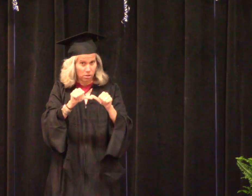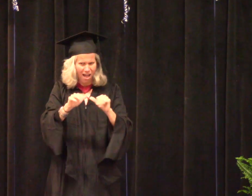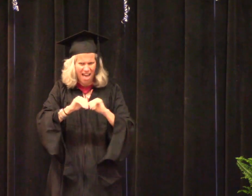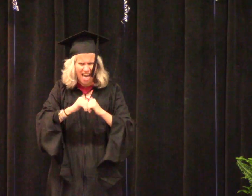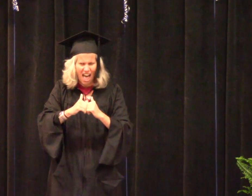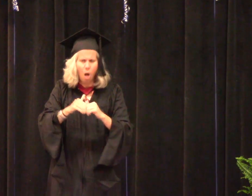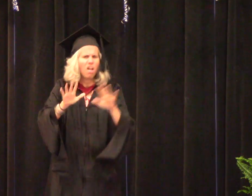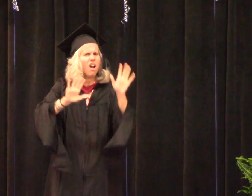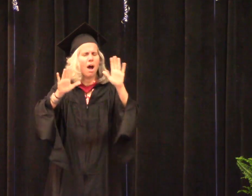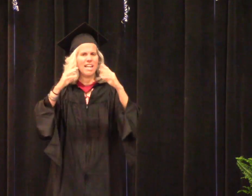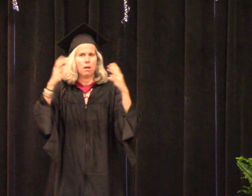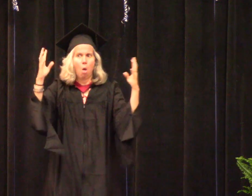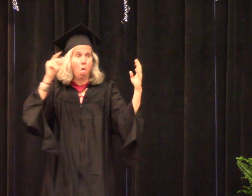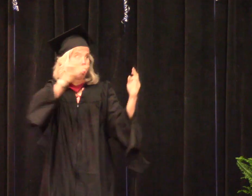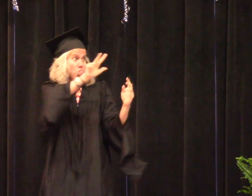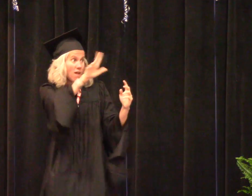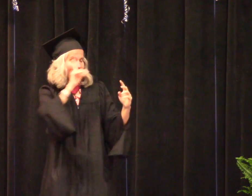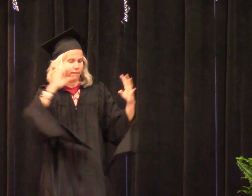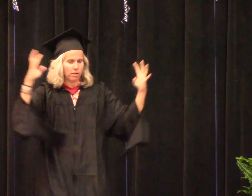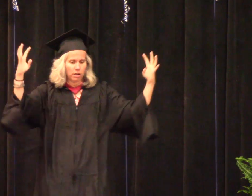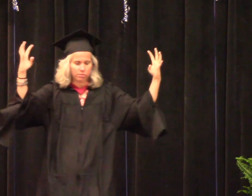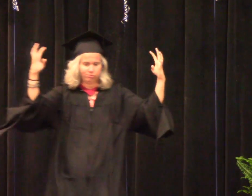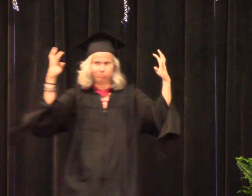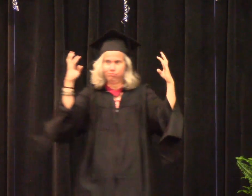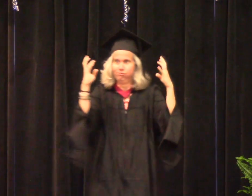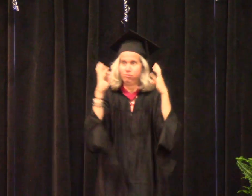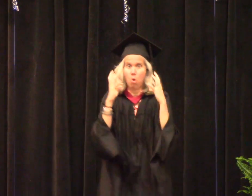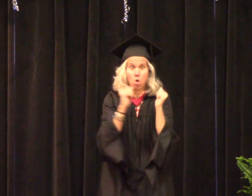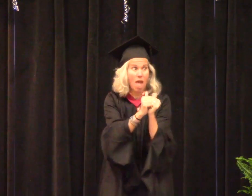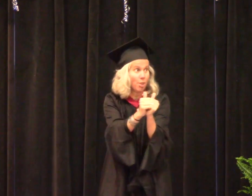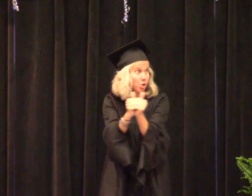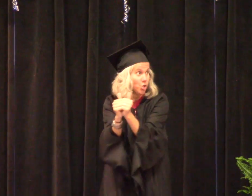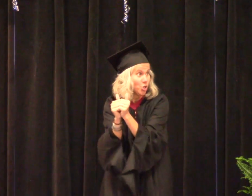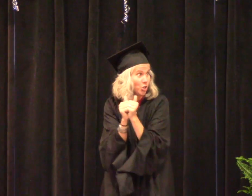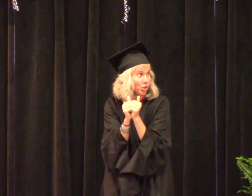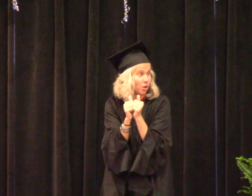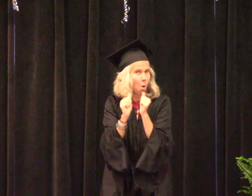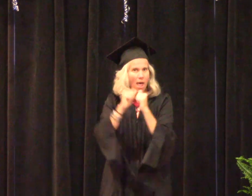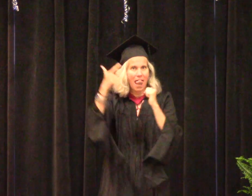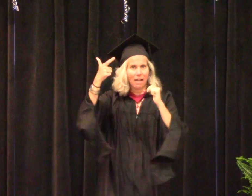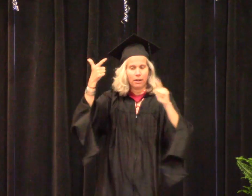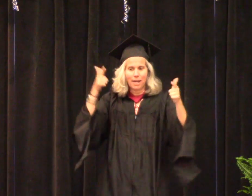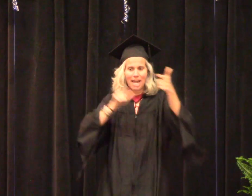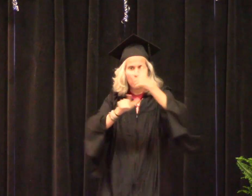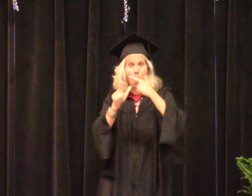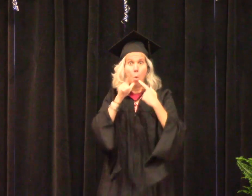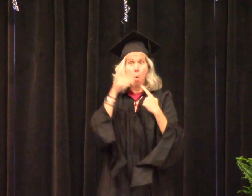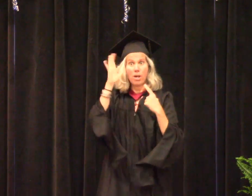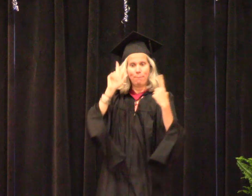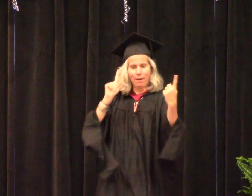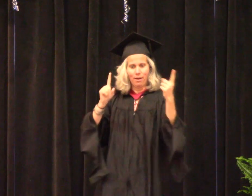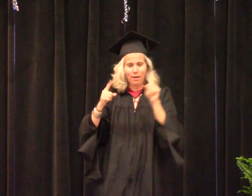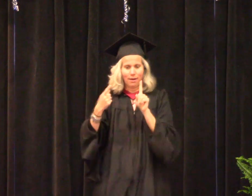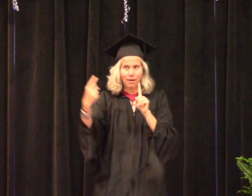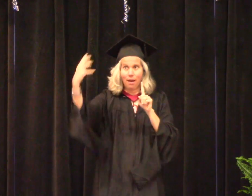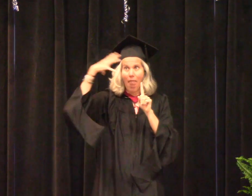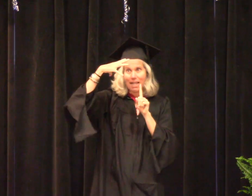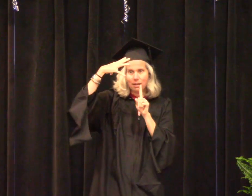of rescheduling the meeting. So 35 deaf people huddled in close around